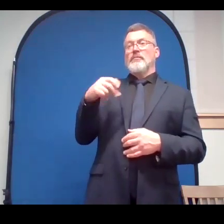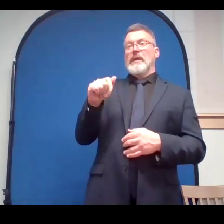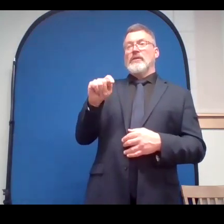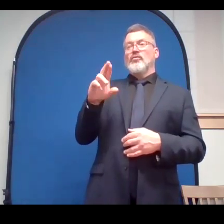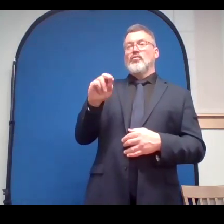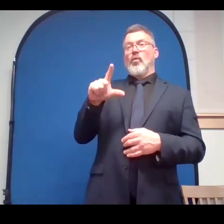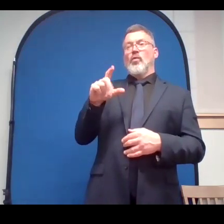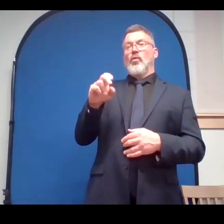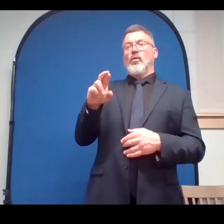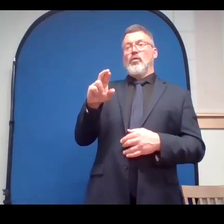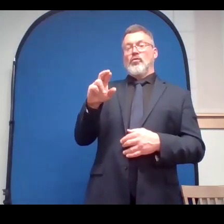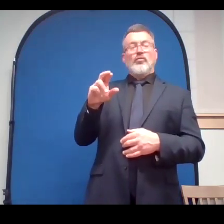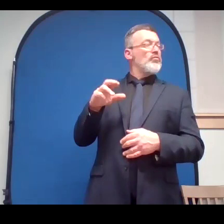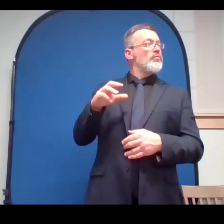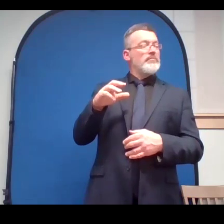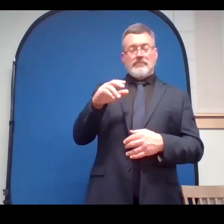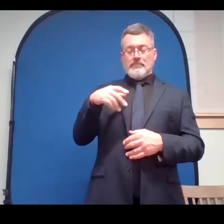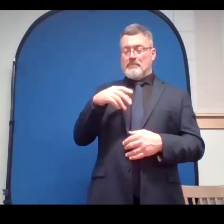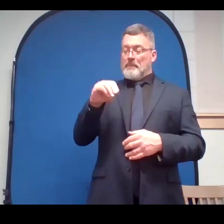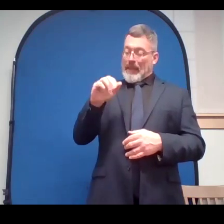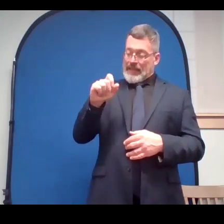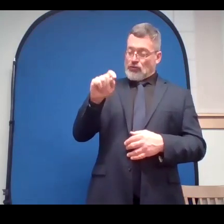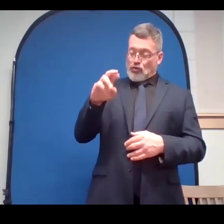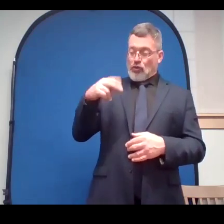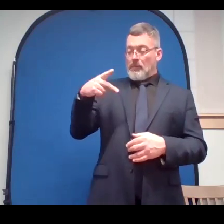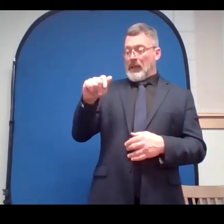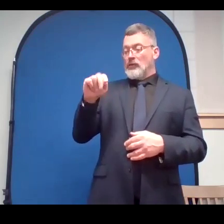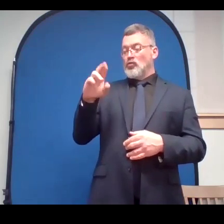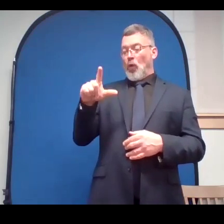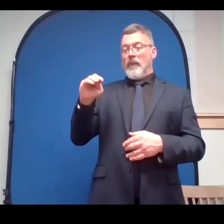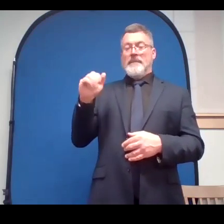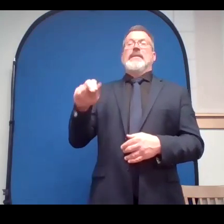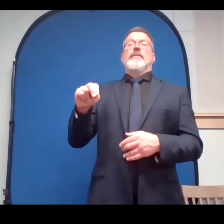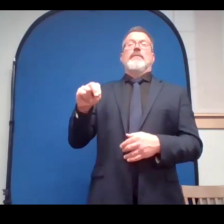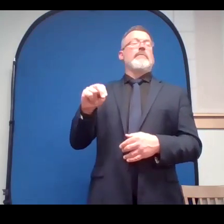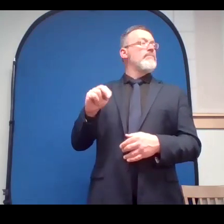And would Nashua have